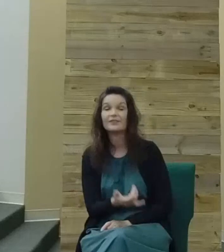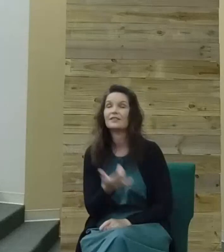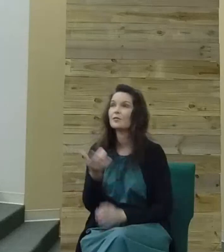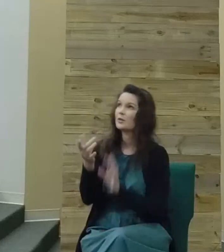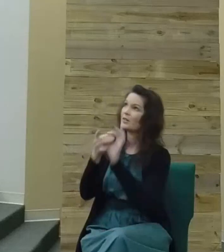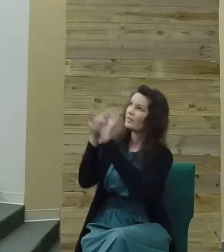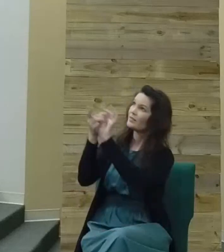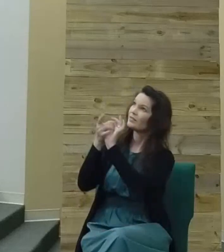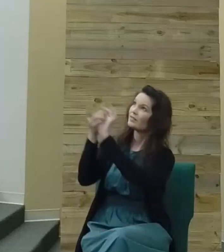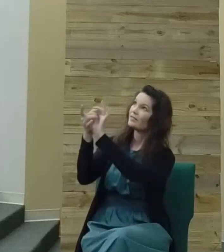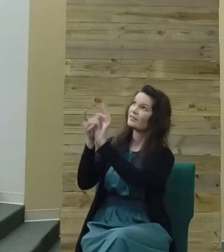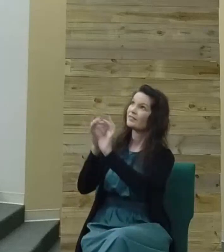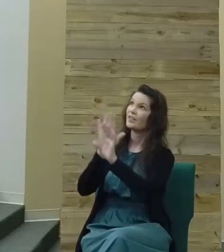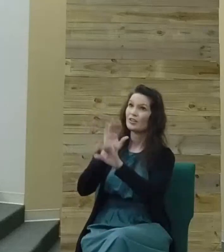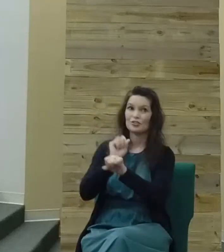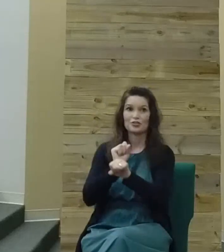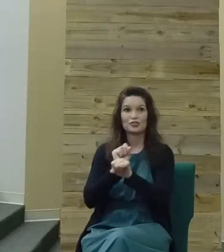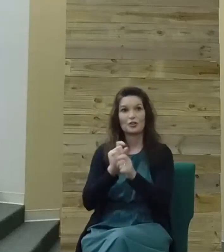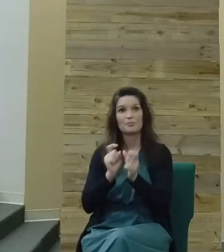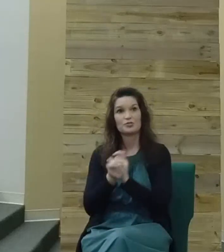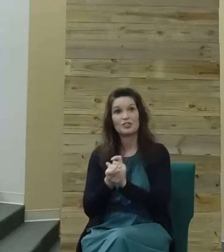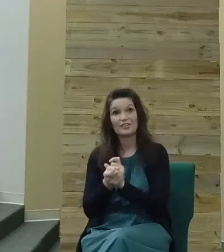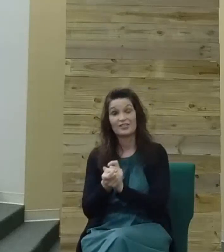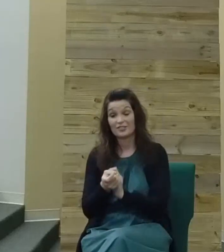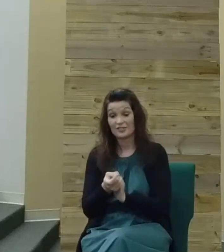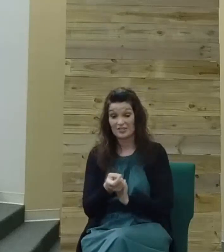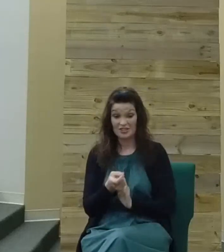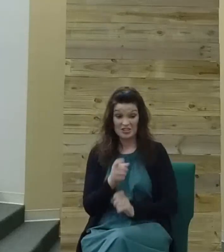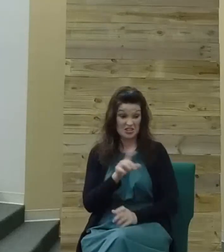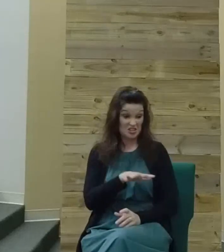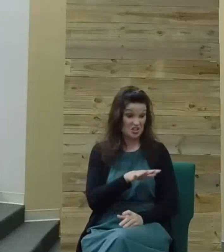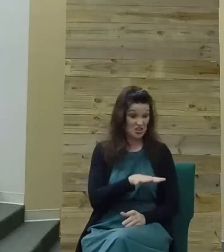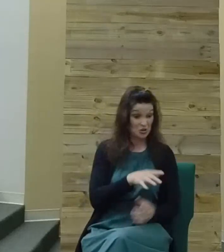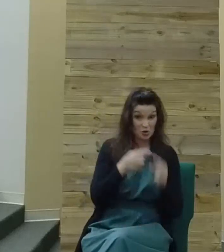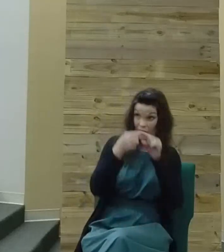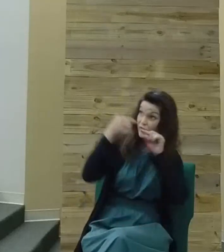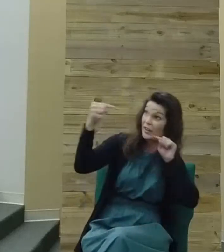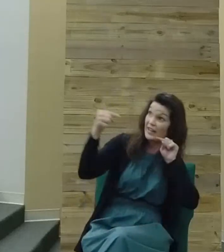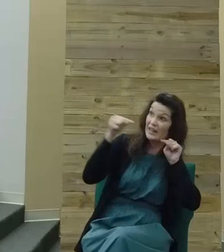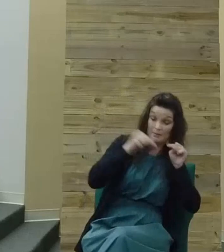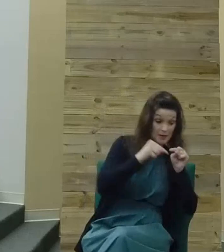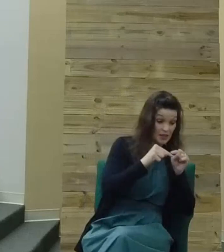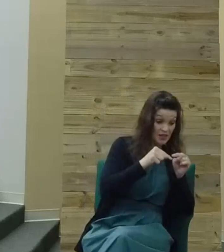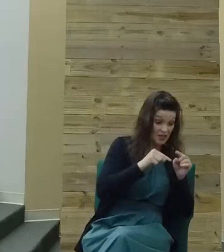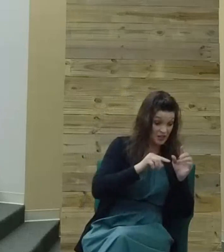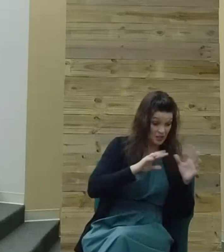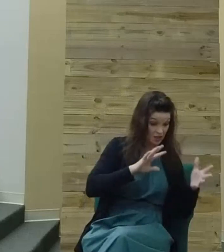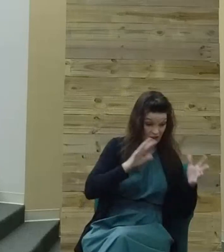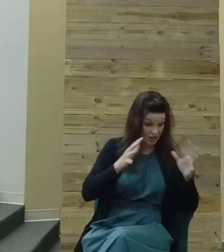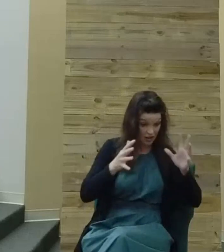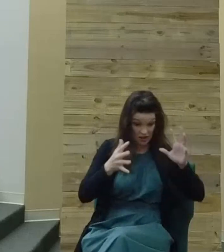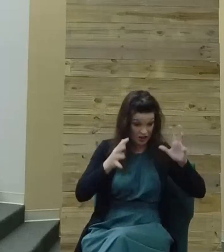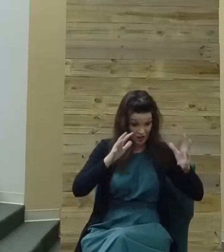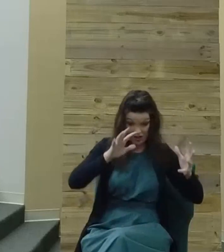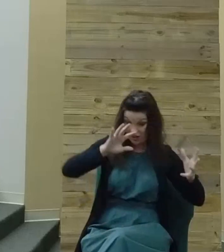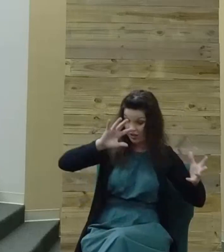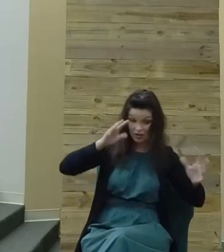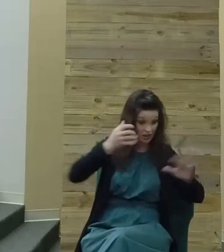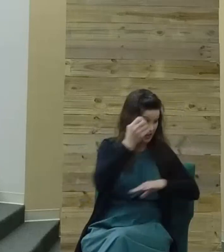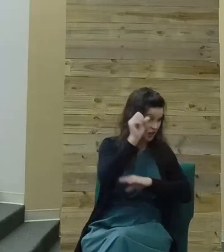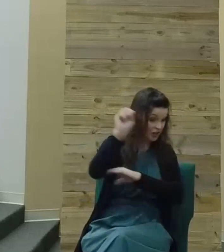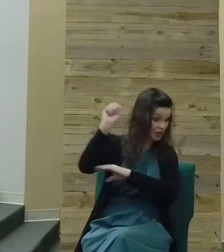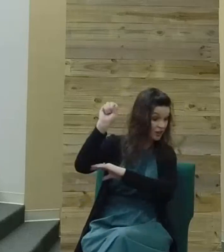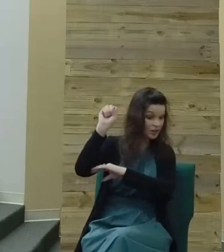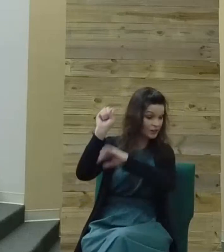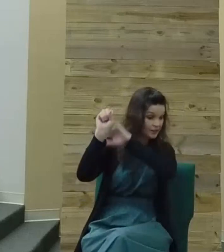when you're reconciled to God, your position has changed. You move from an enemy of God who deserves his wrath to a child